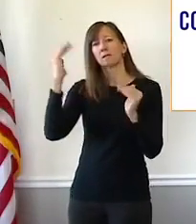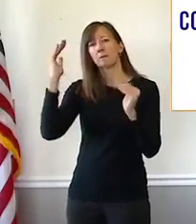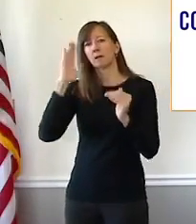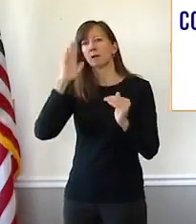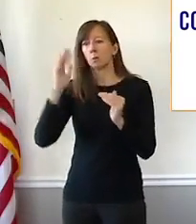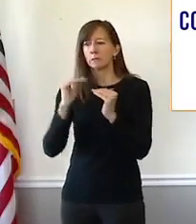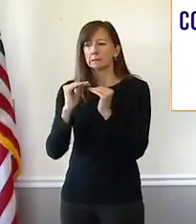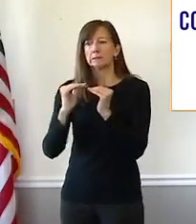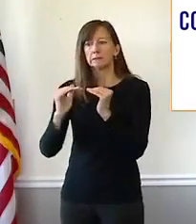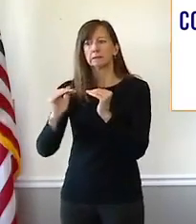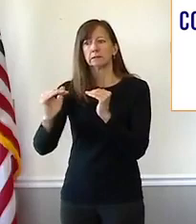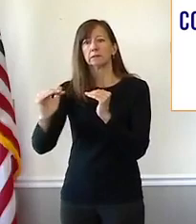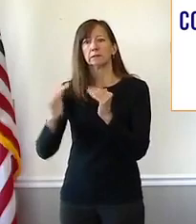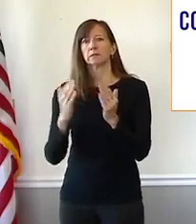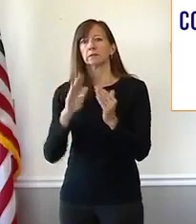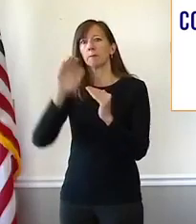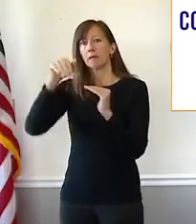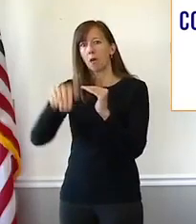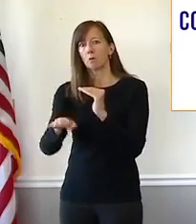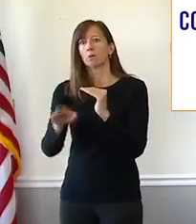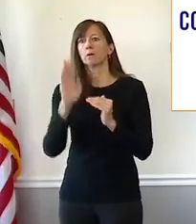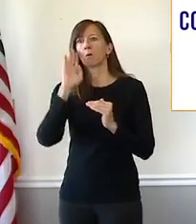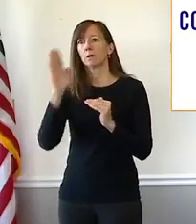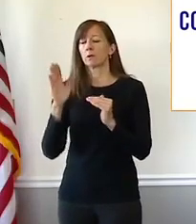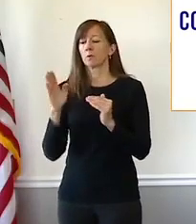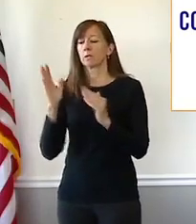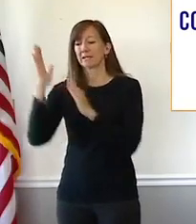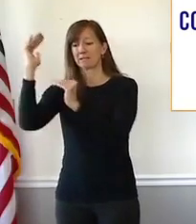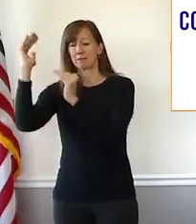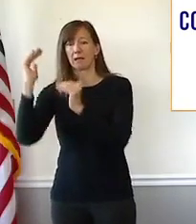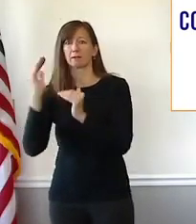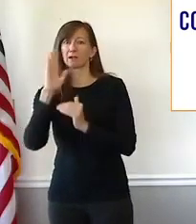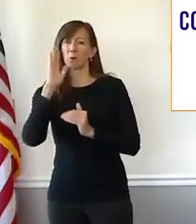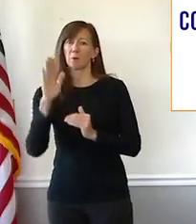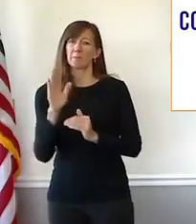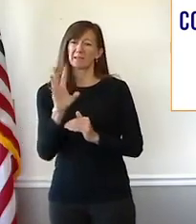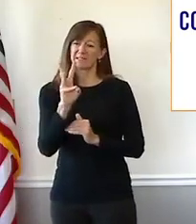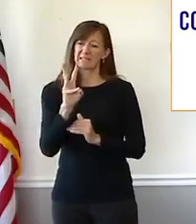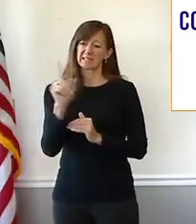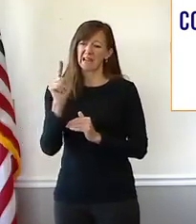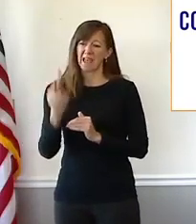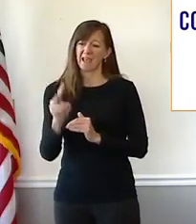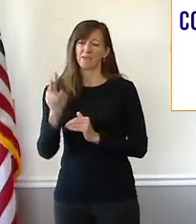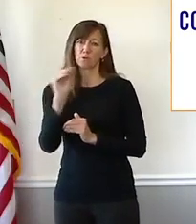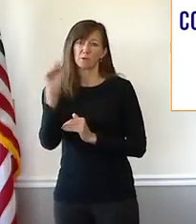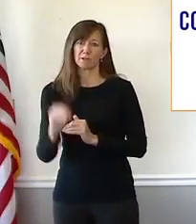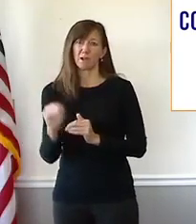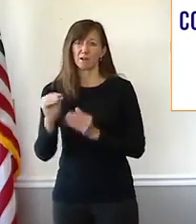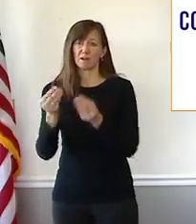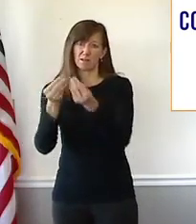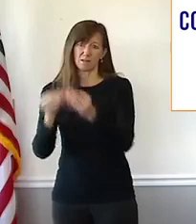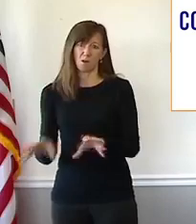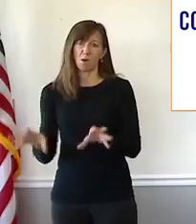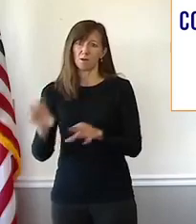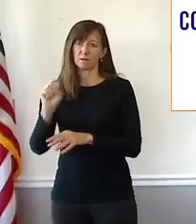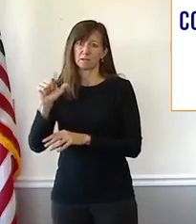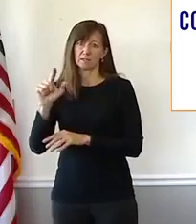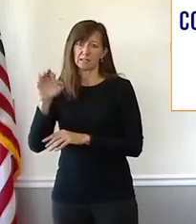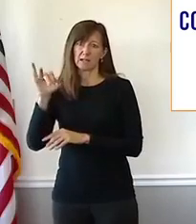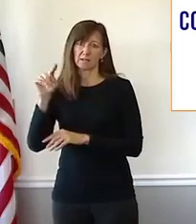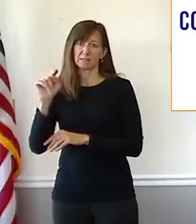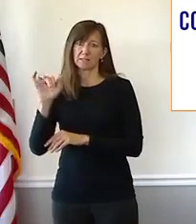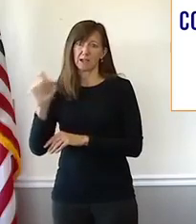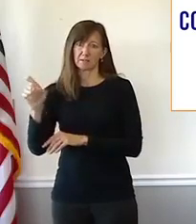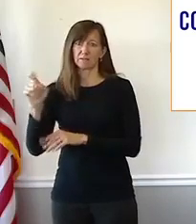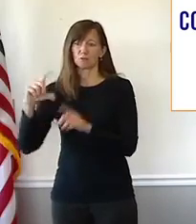expect that we will end the year with as much as a 6.5% loss in sales tax receipts, which we are preparing